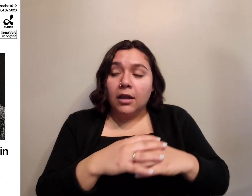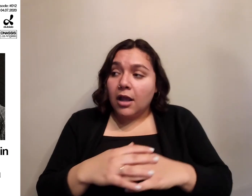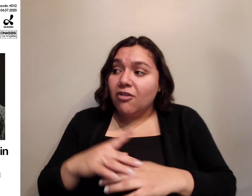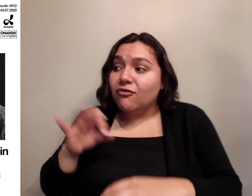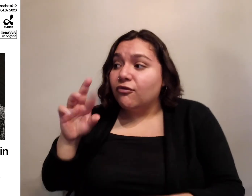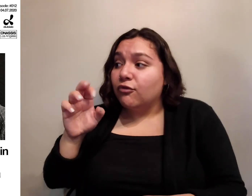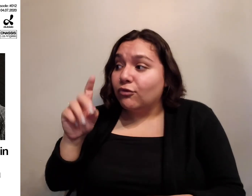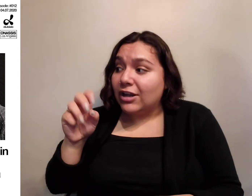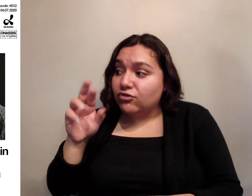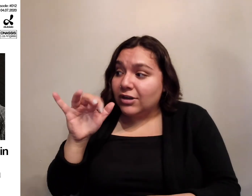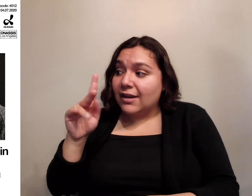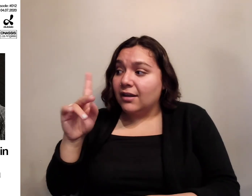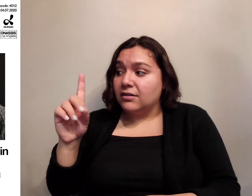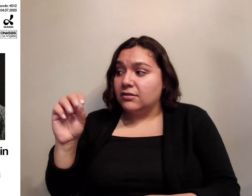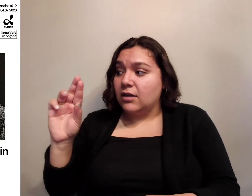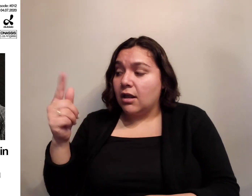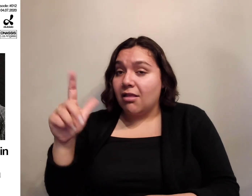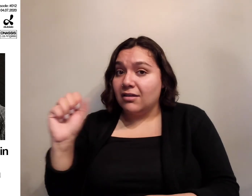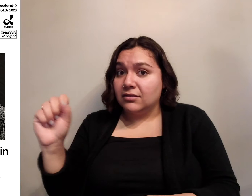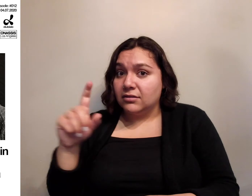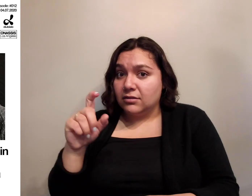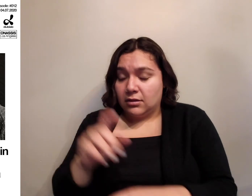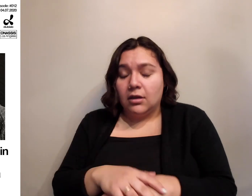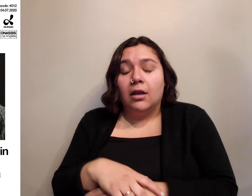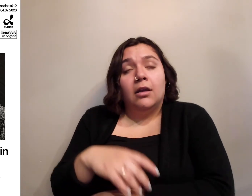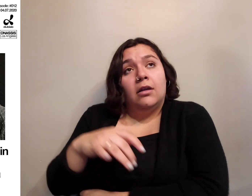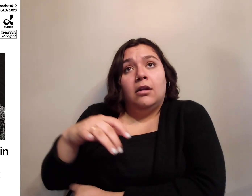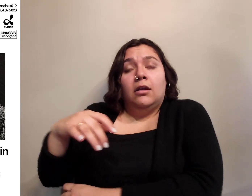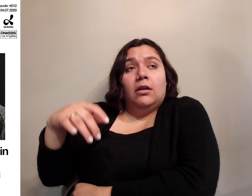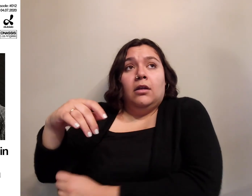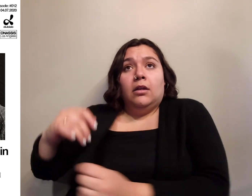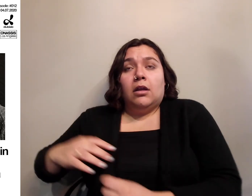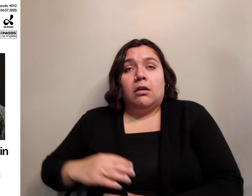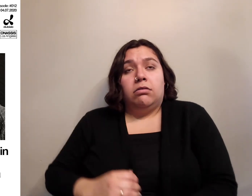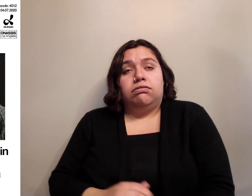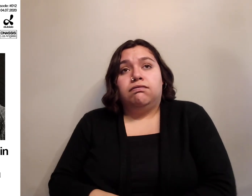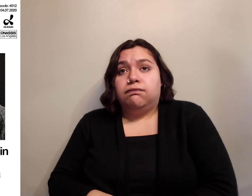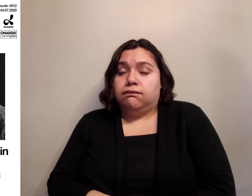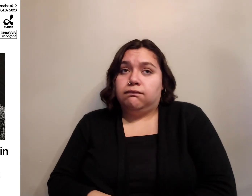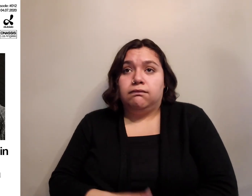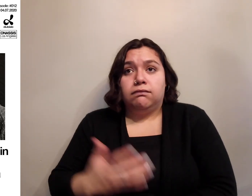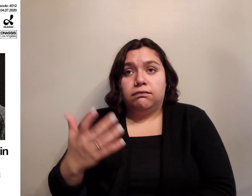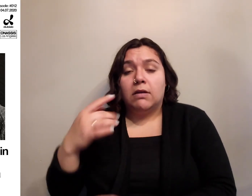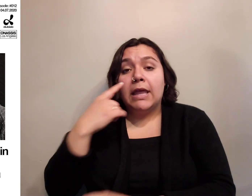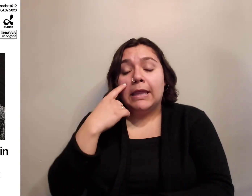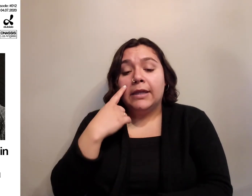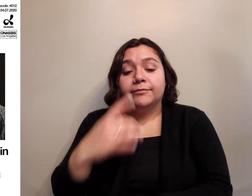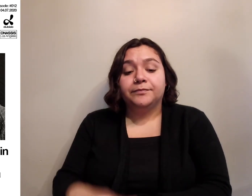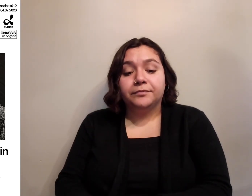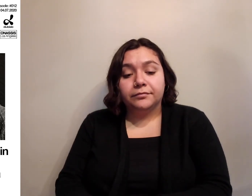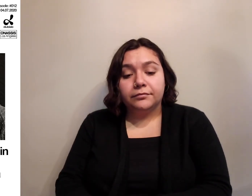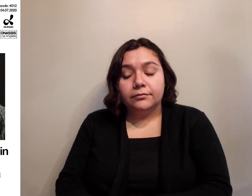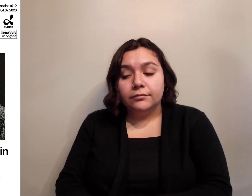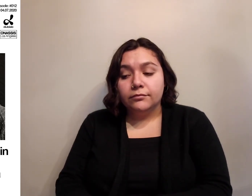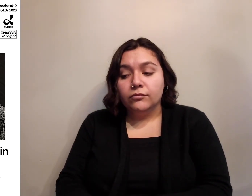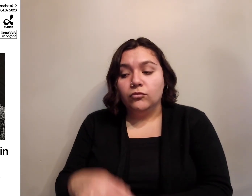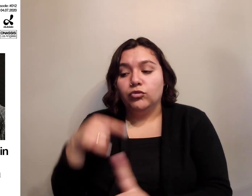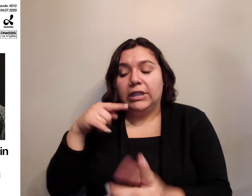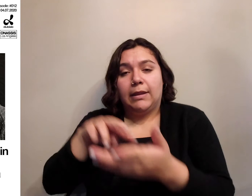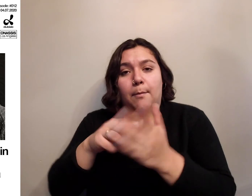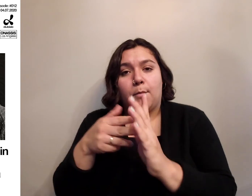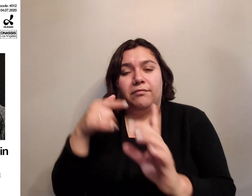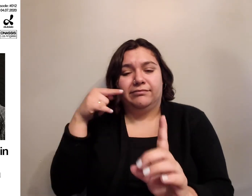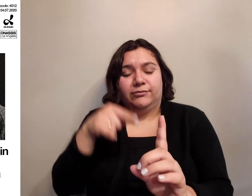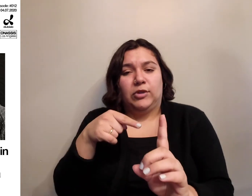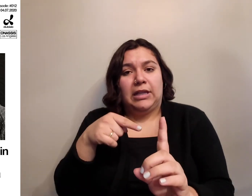Frederick Douglass. Oh, God. I mean, I think that the essence of that is